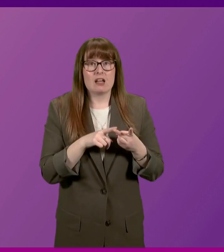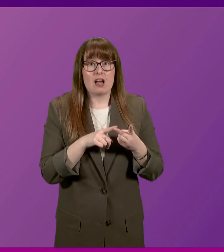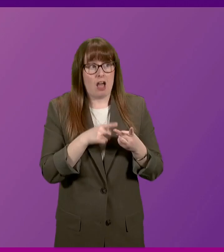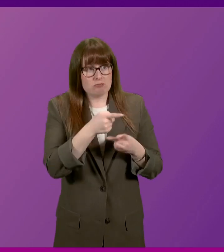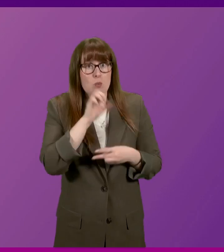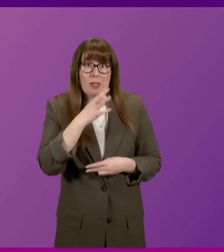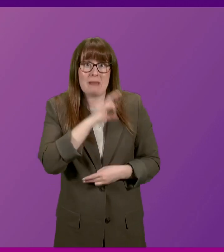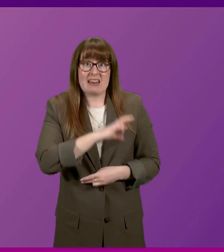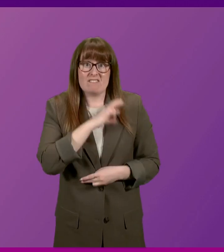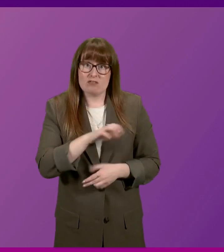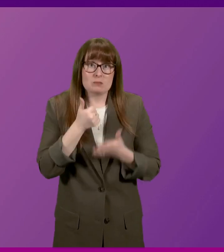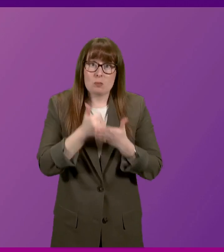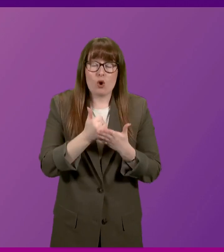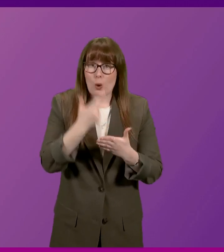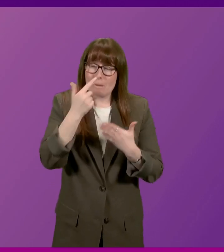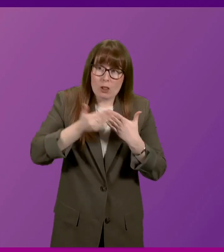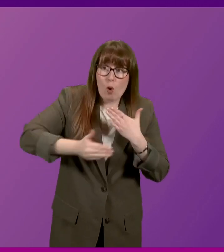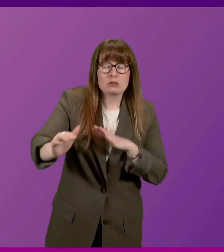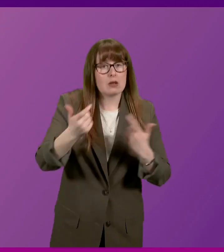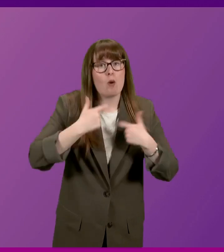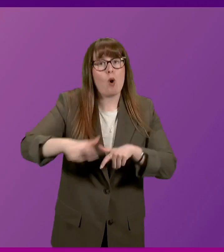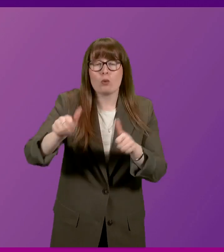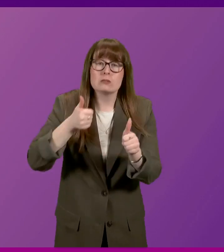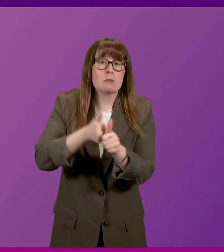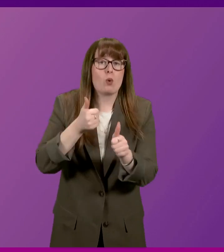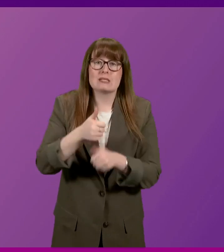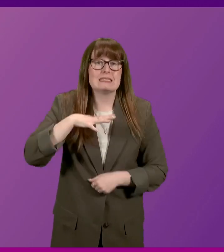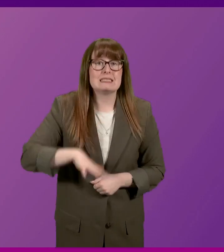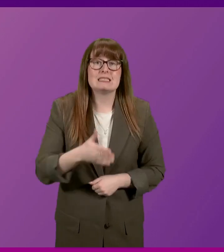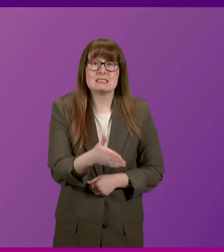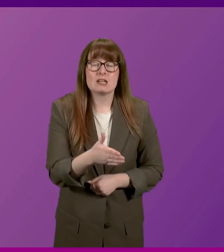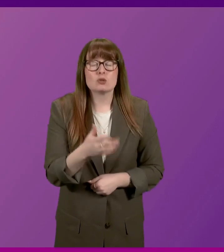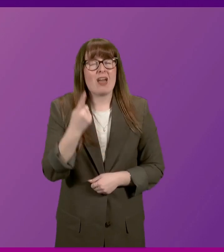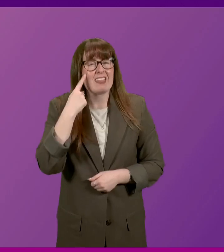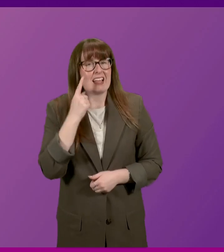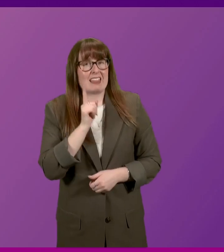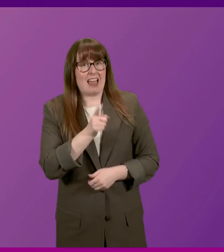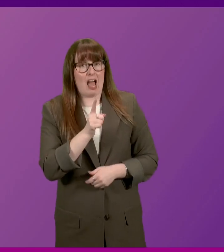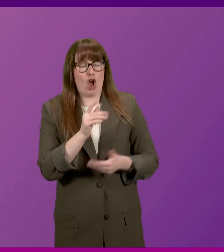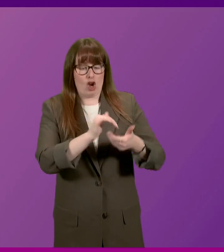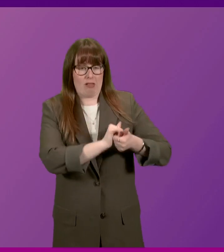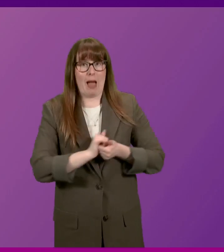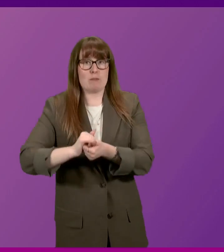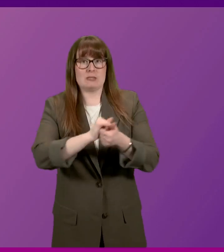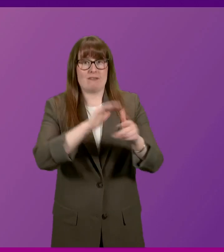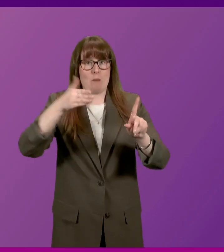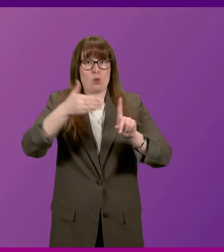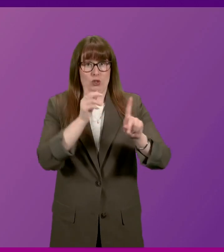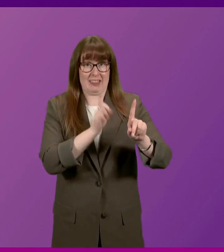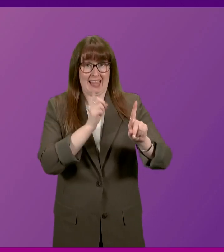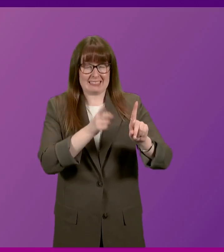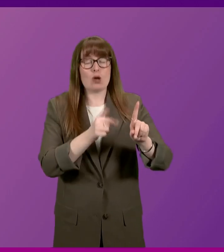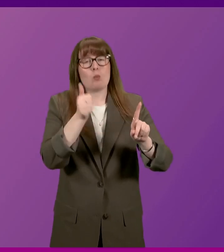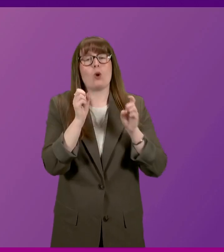would benefit, and that could be long-term and ongoing support. So I think that kind of collaborative approach is a point